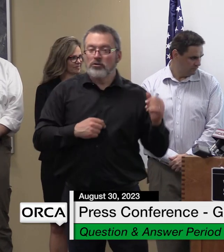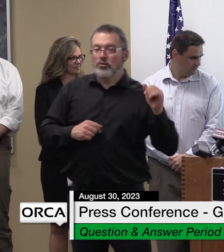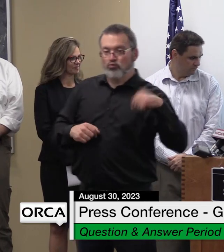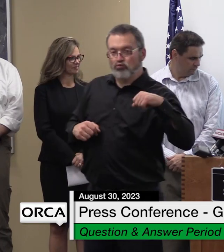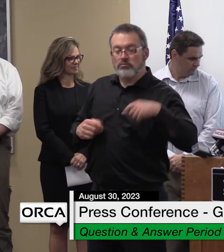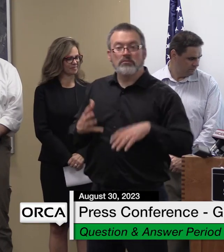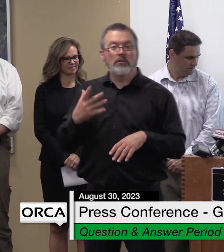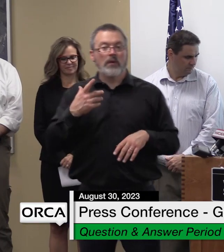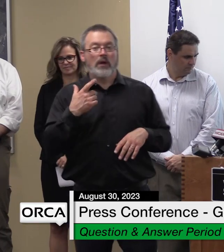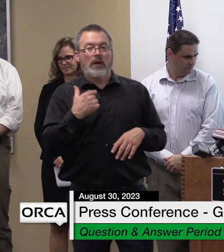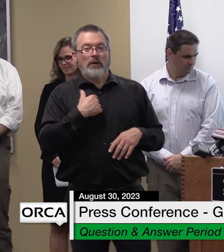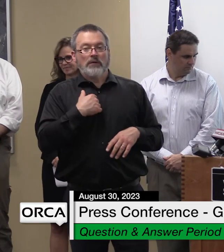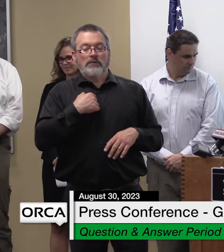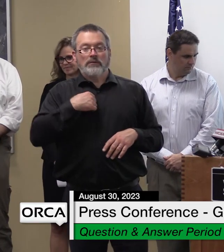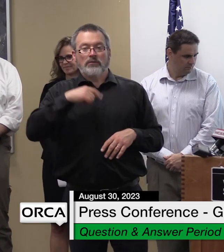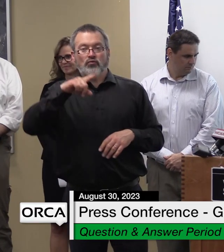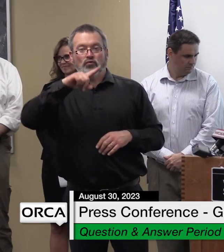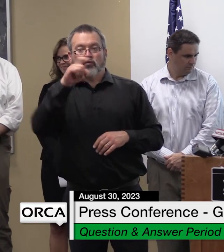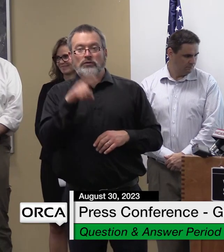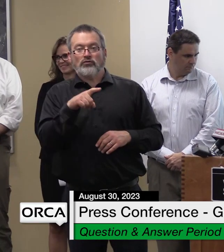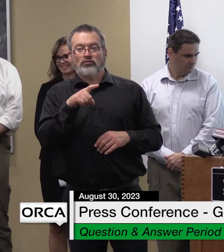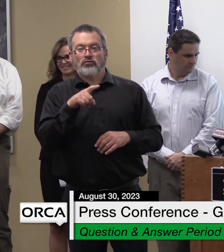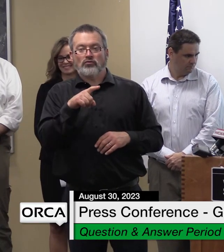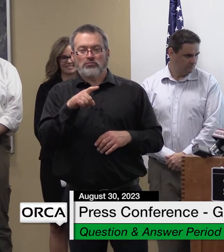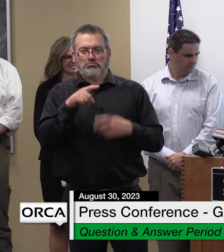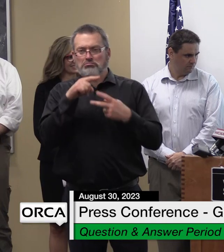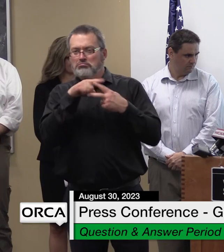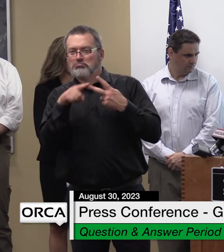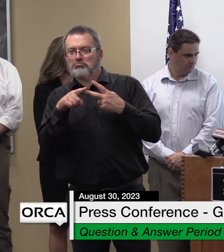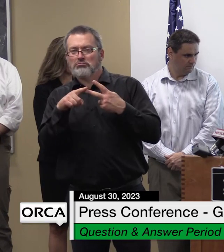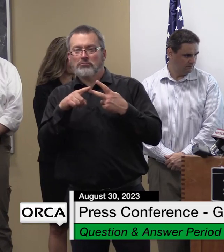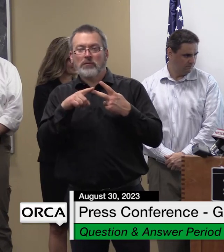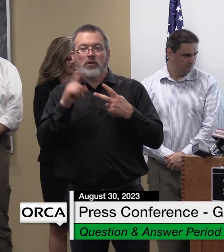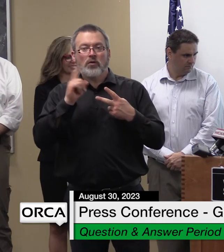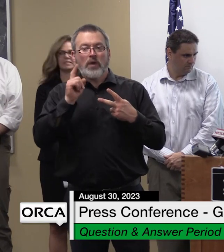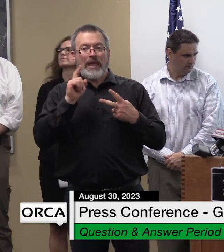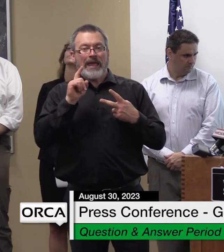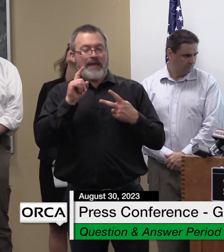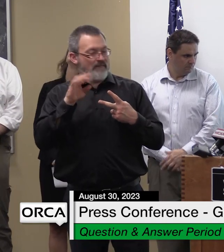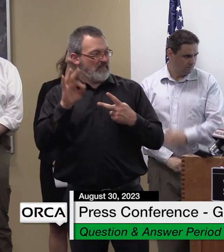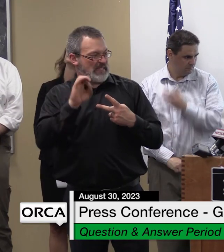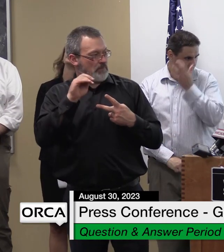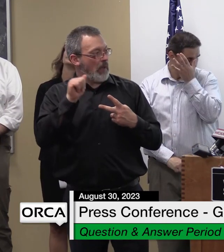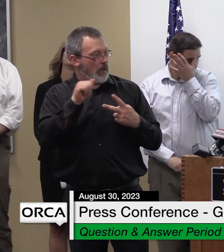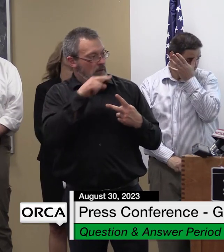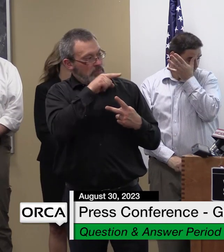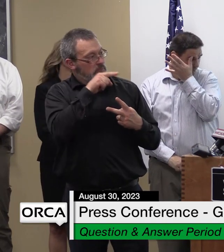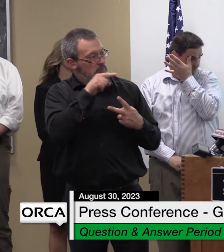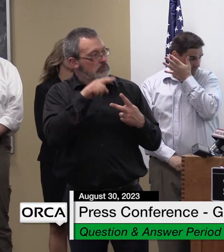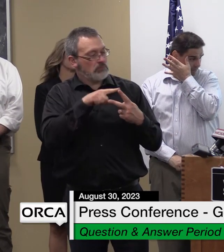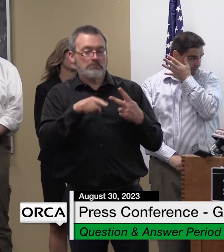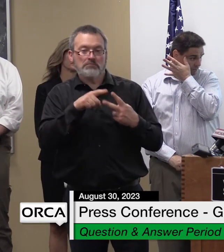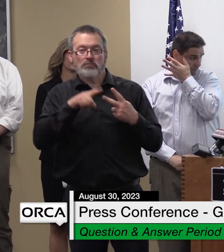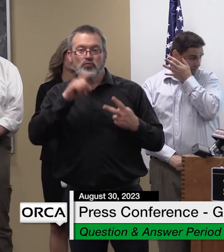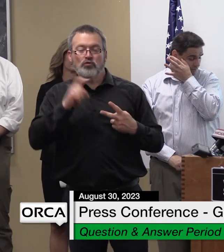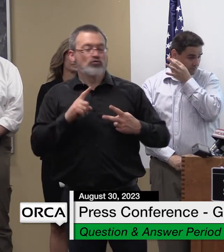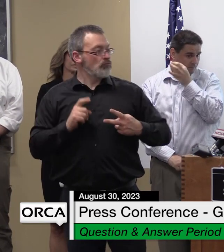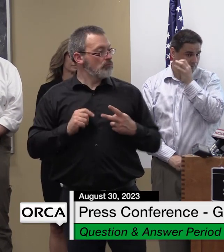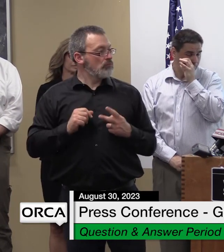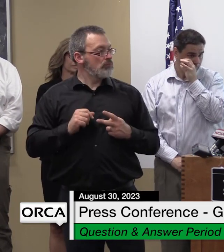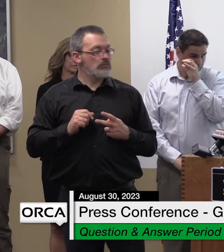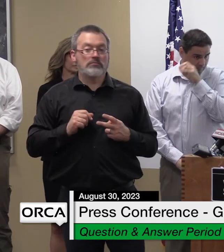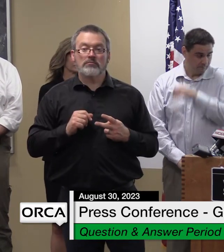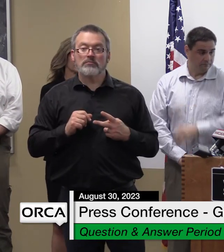This is a question for, I have a couple of questions for General Roy. I'm wondering how many